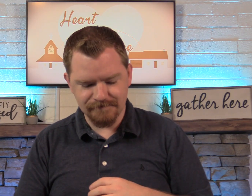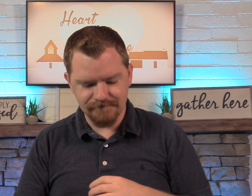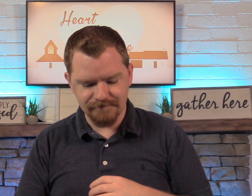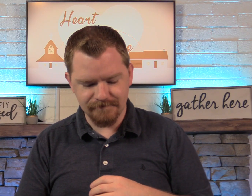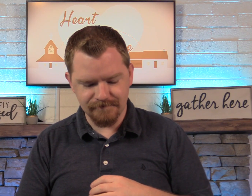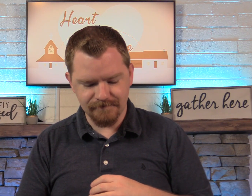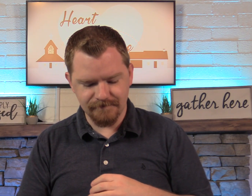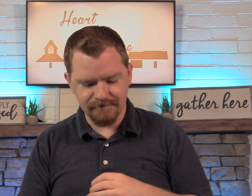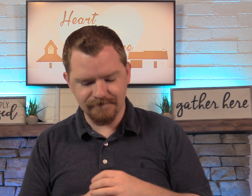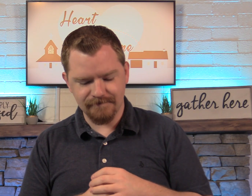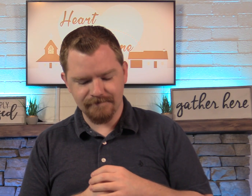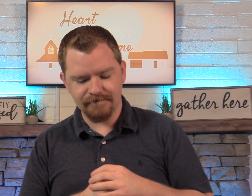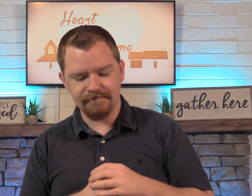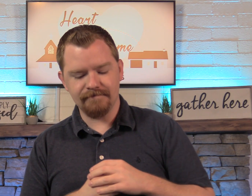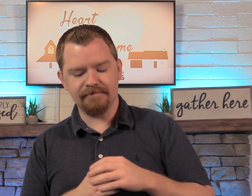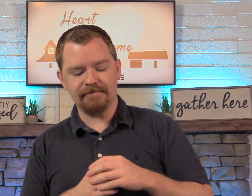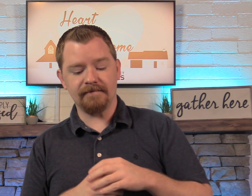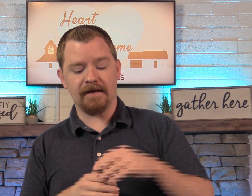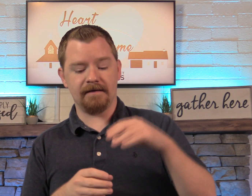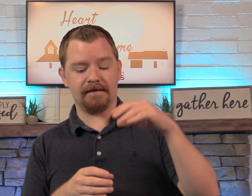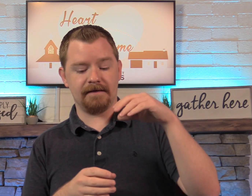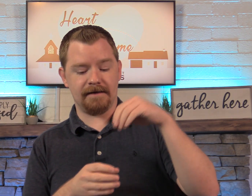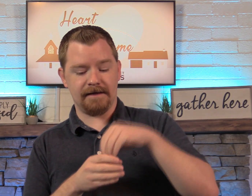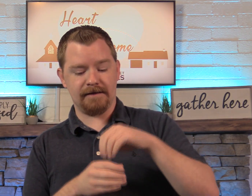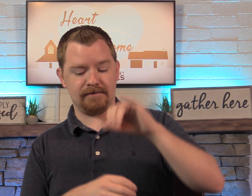But God's will made it happen.